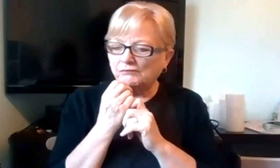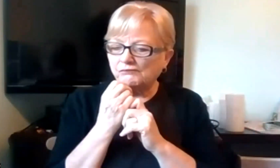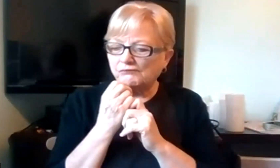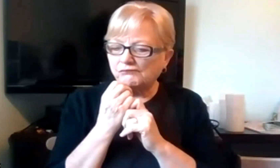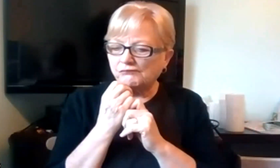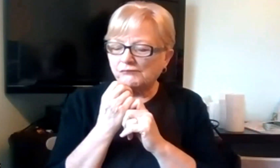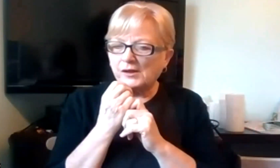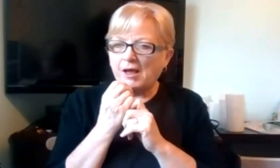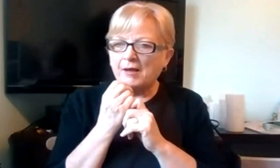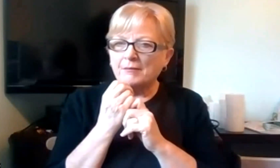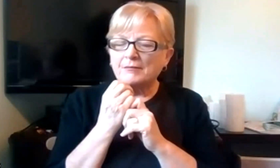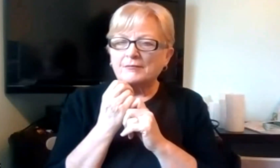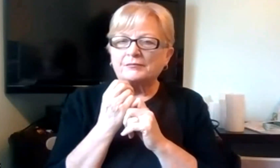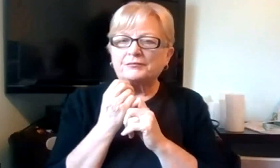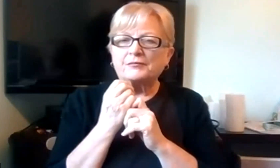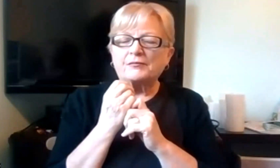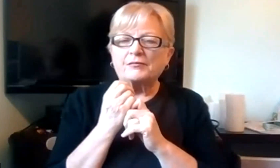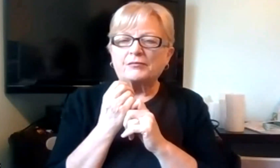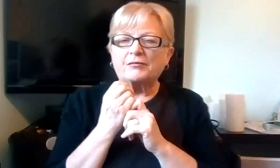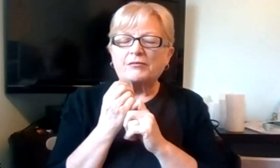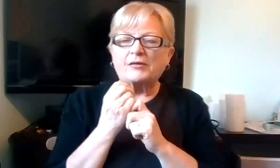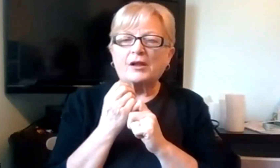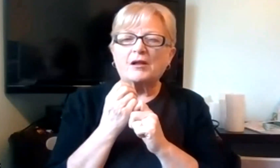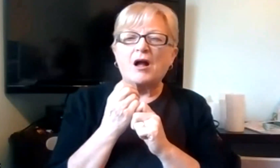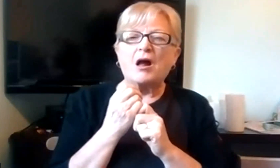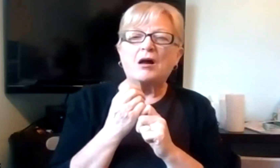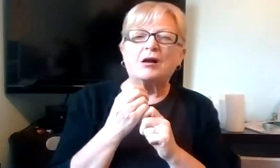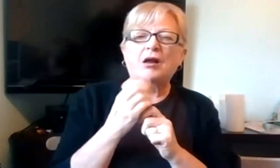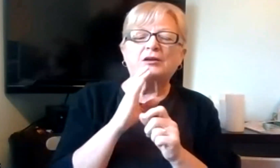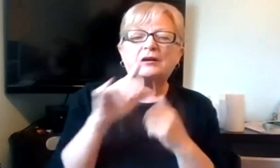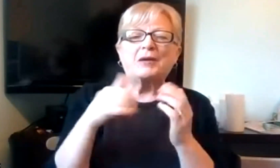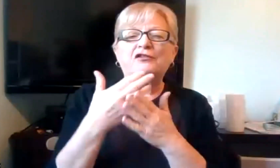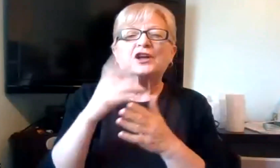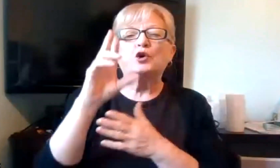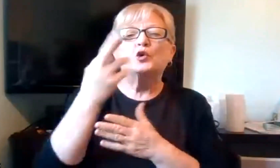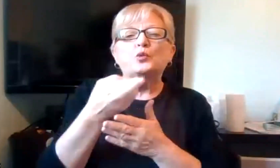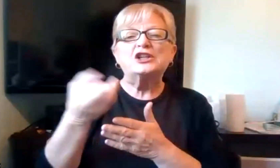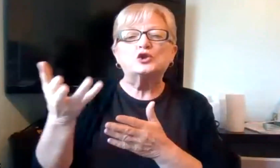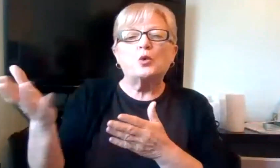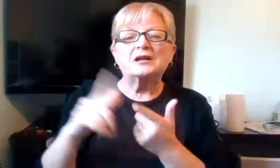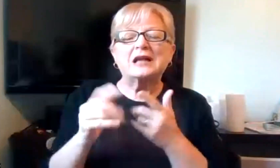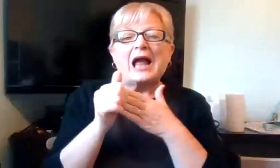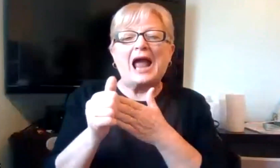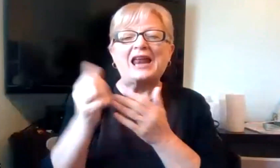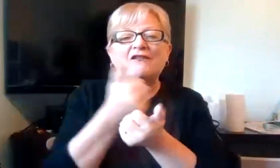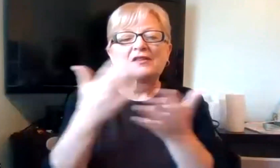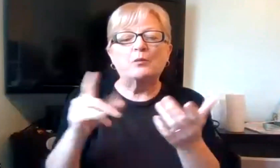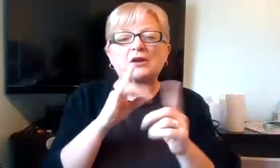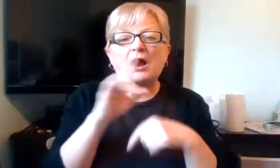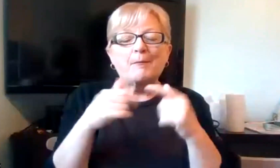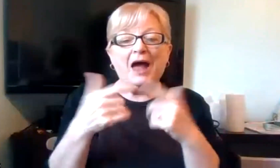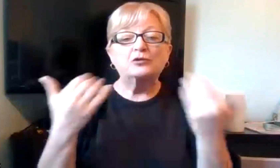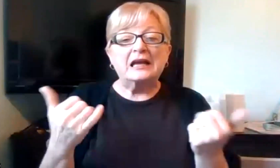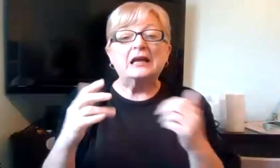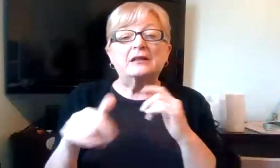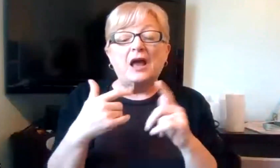Oh, we haven't talked about the resource guide yet, and I'll mention that while you're pulling that up. So everything that we've talked about today, we have linked